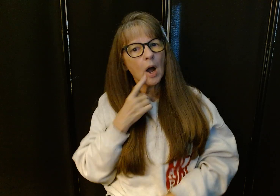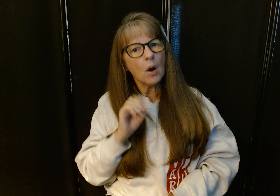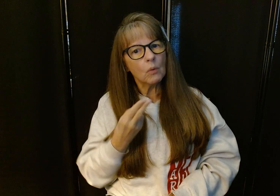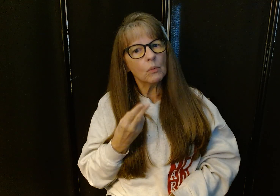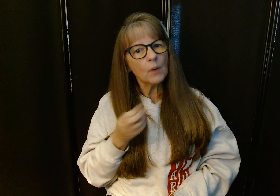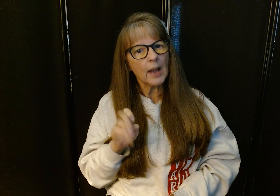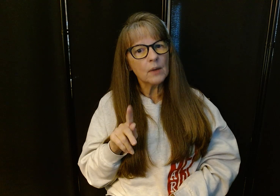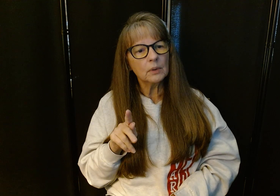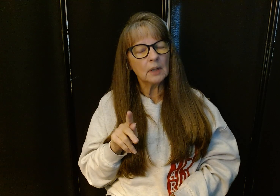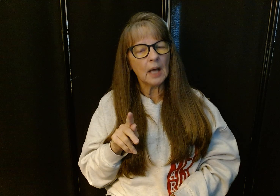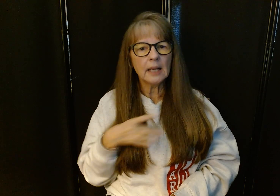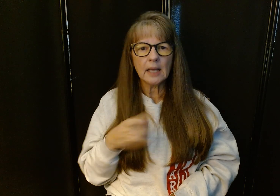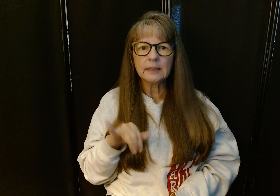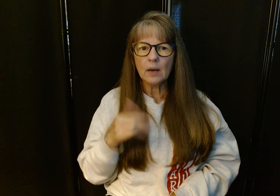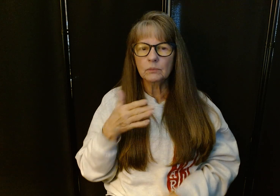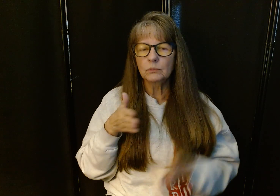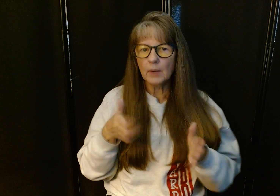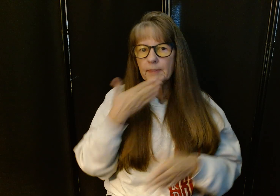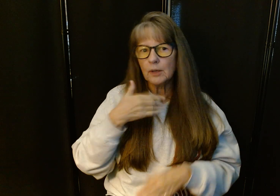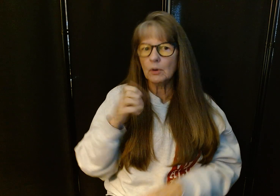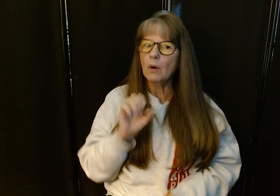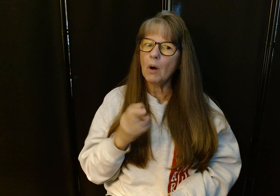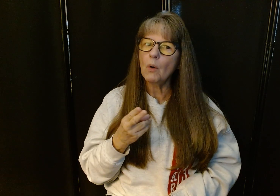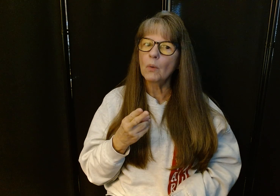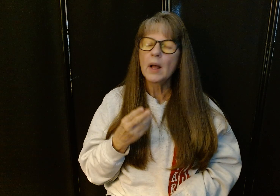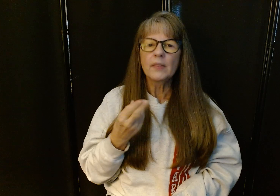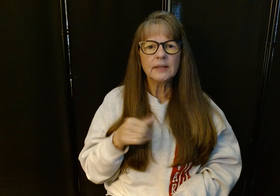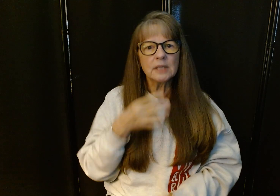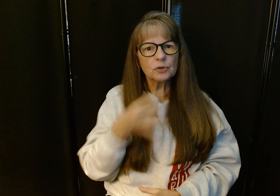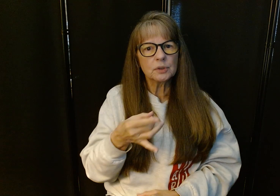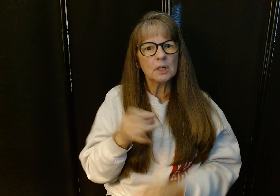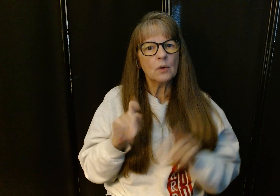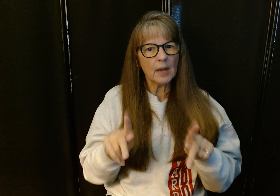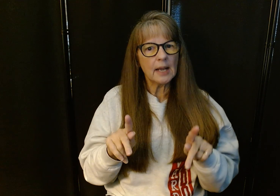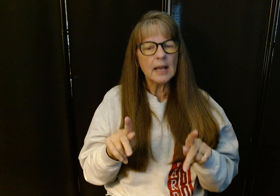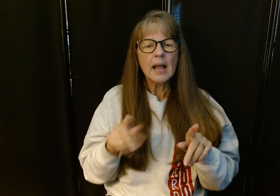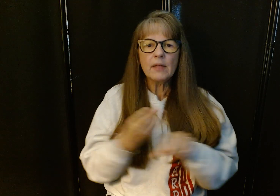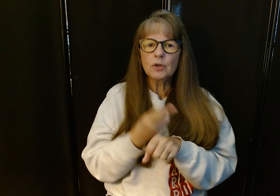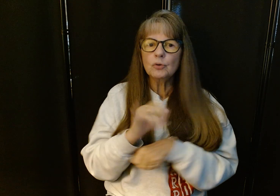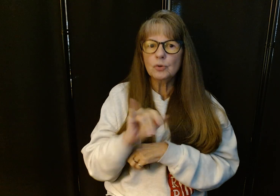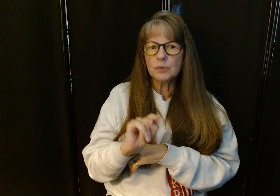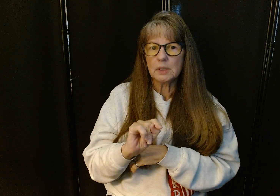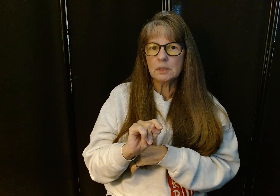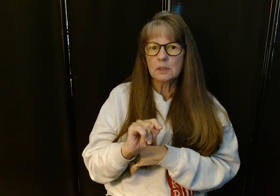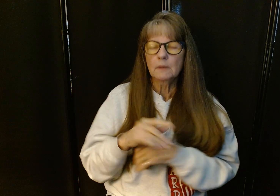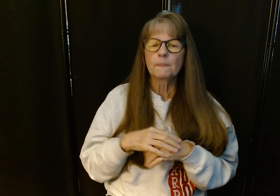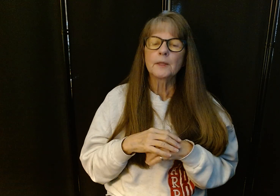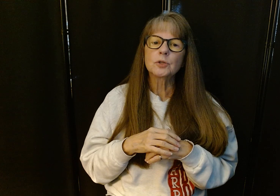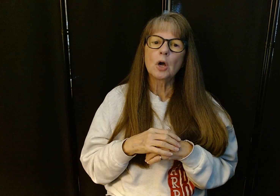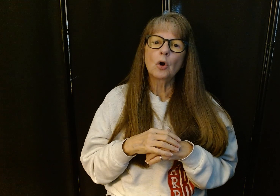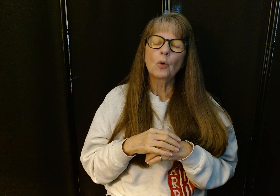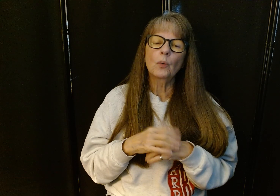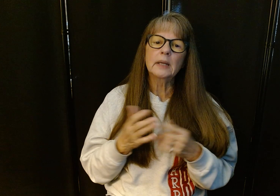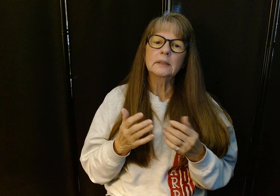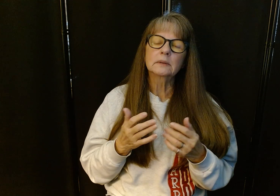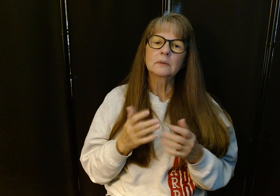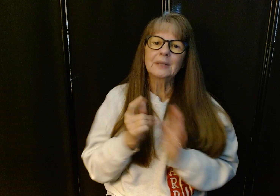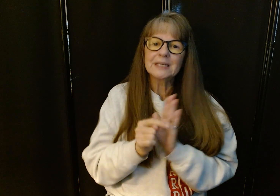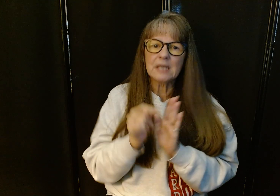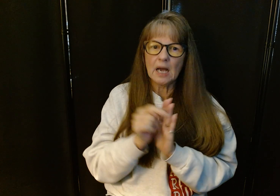oh, okay, well, I like that way better. Or, oh, that's interesting, okay. And then you use it. So in these times,